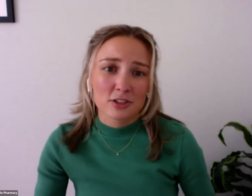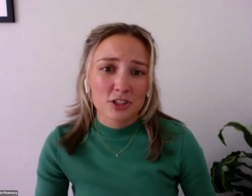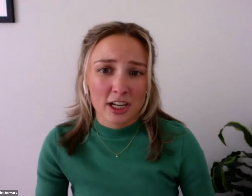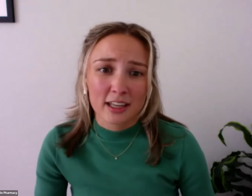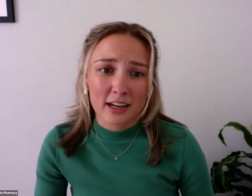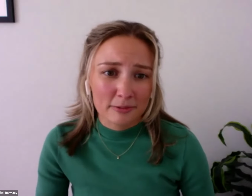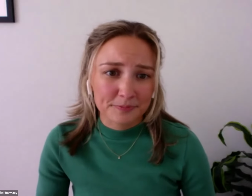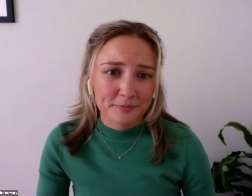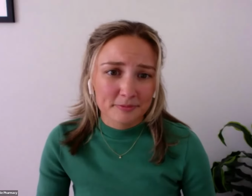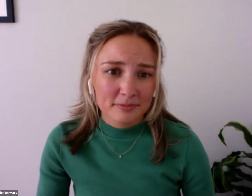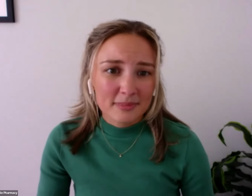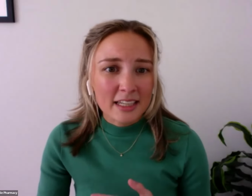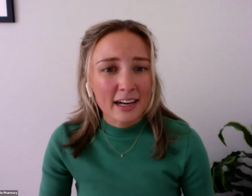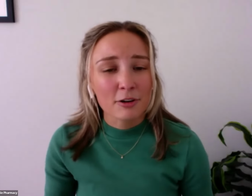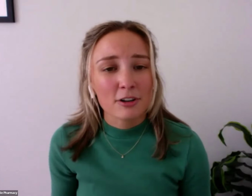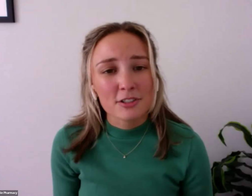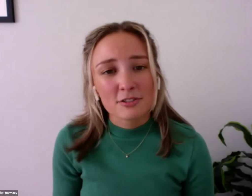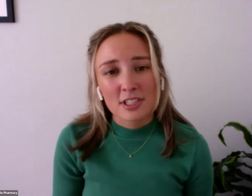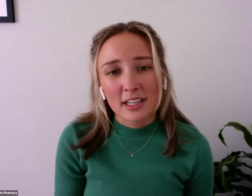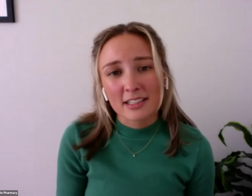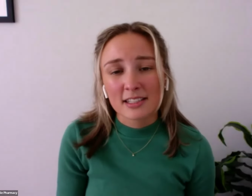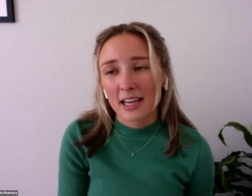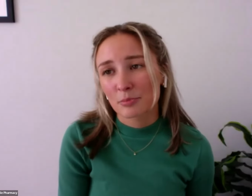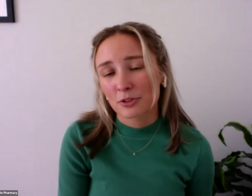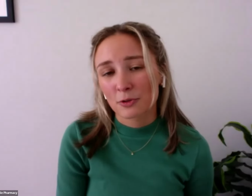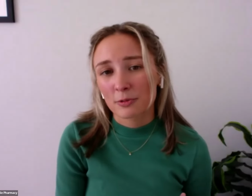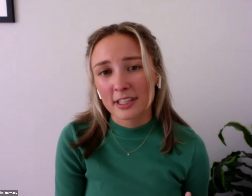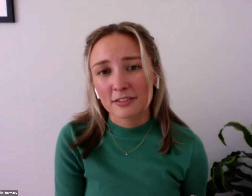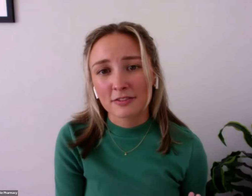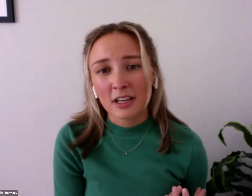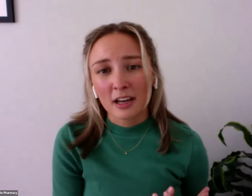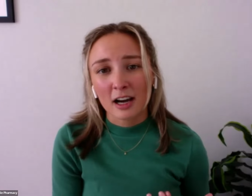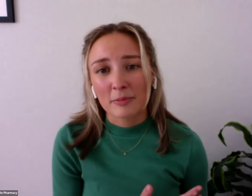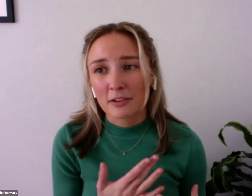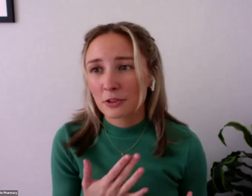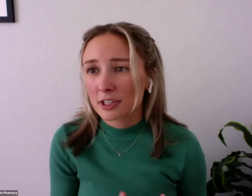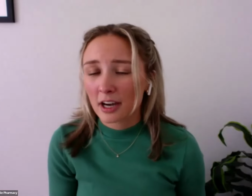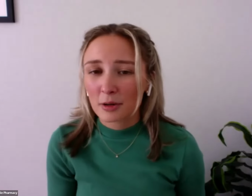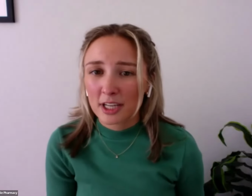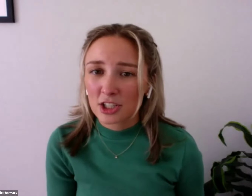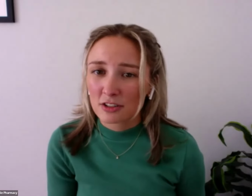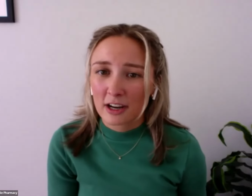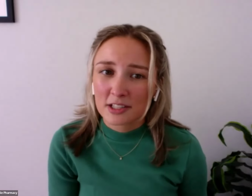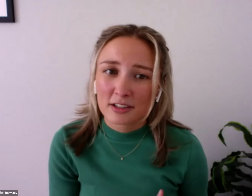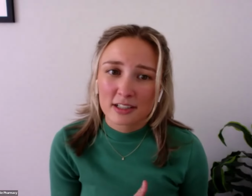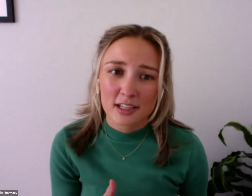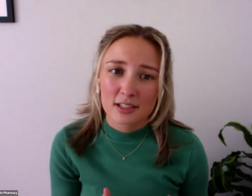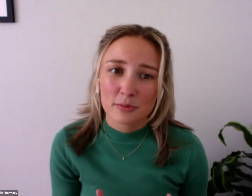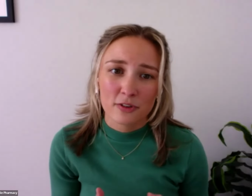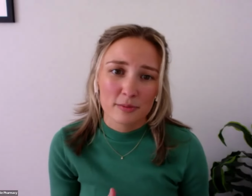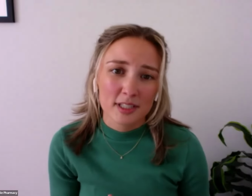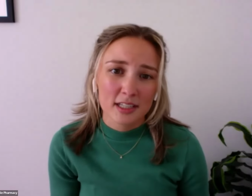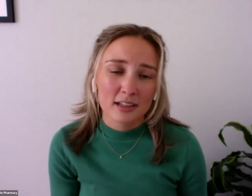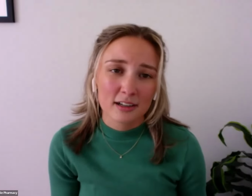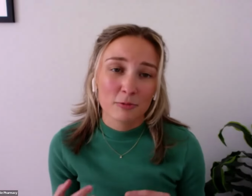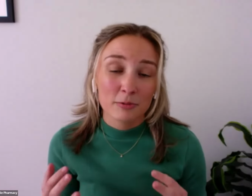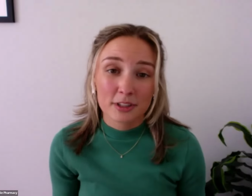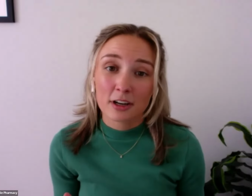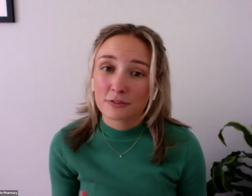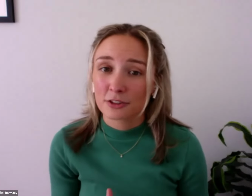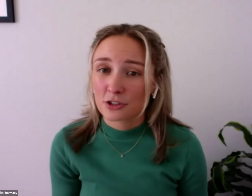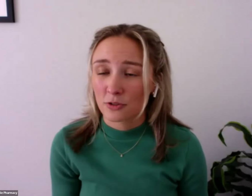please, just check that out. And I would also just like to say before we leave, that if you are not a patient of ours here at Accessible